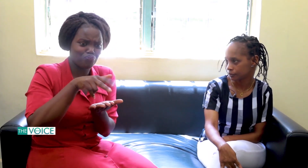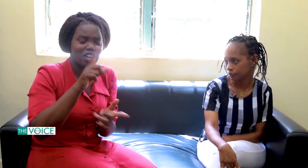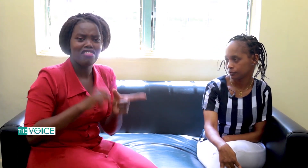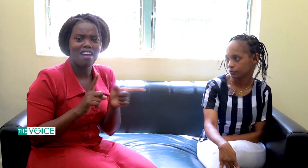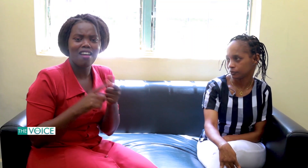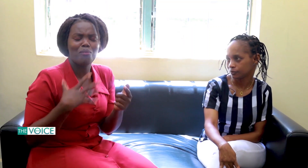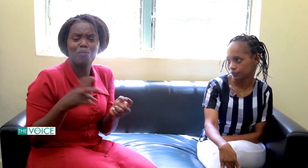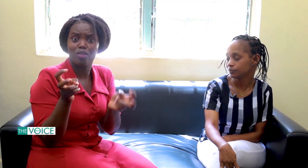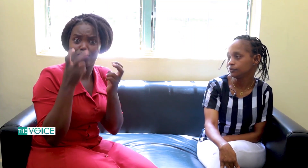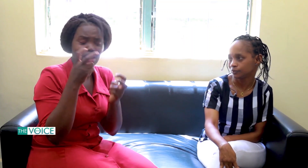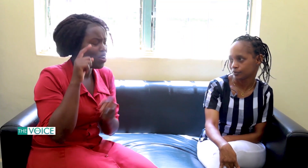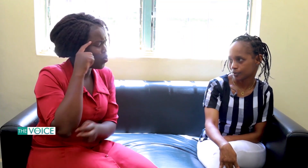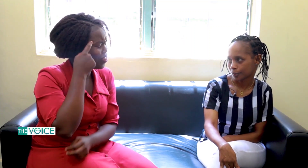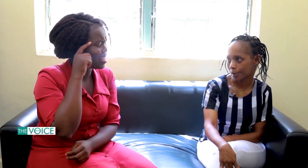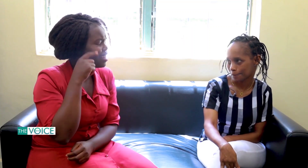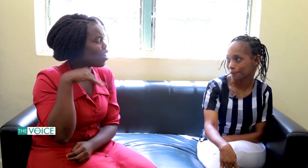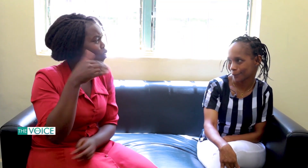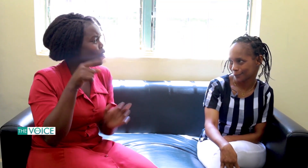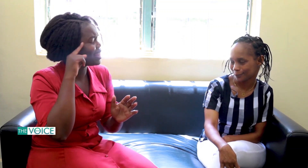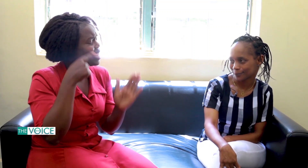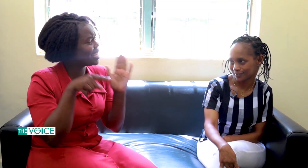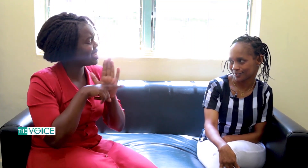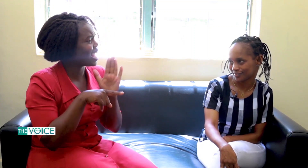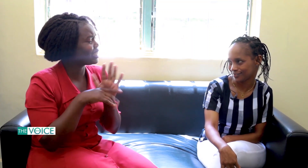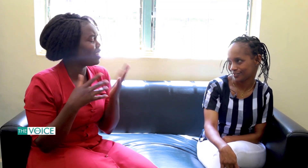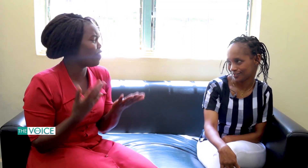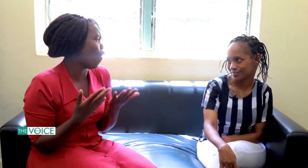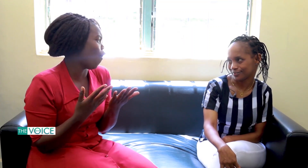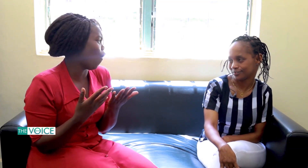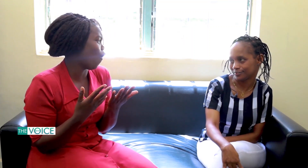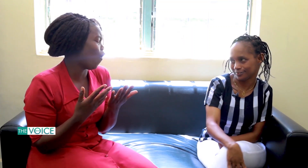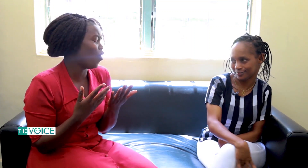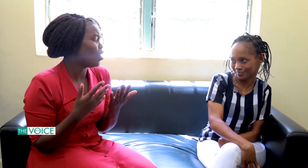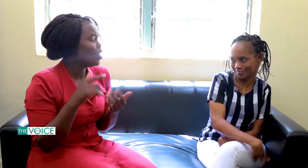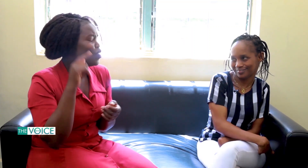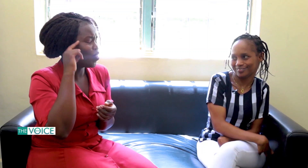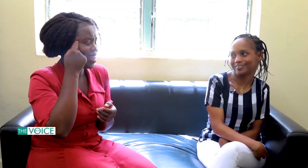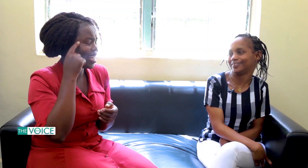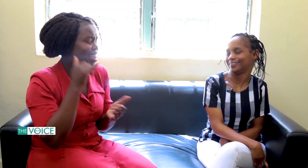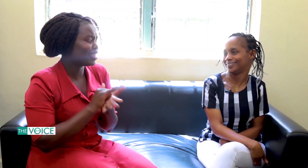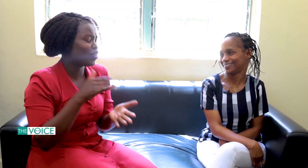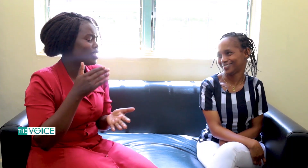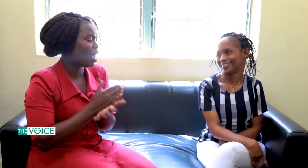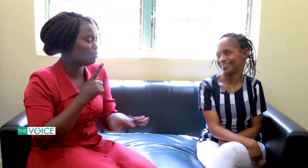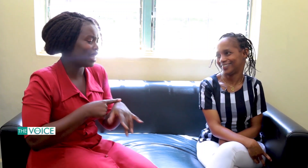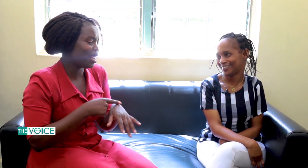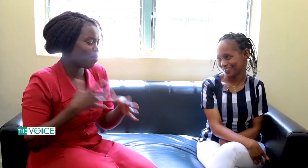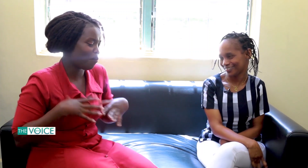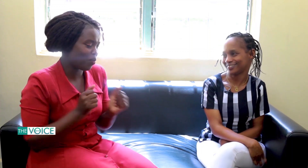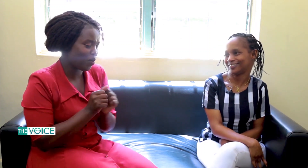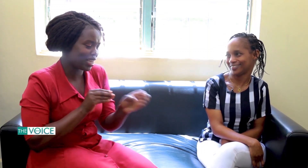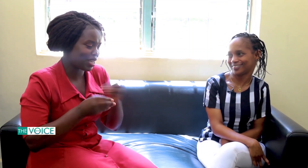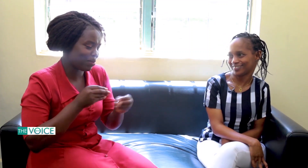for example, when you're walking, then people look at you. Do you think they always think negative, or do you think